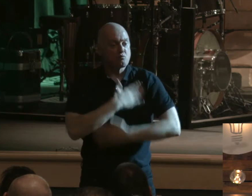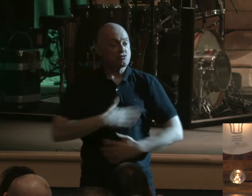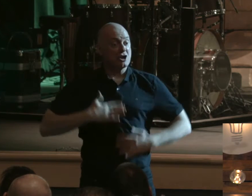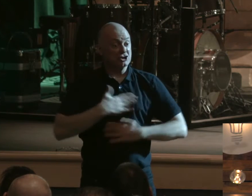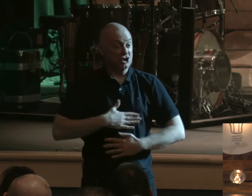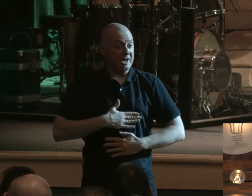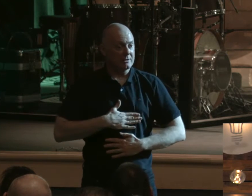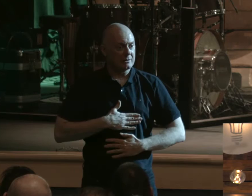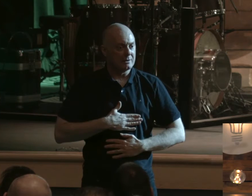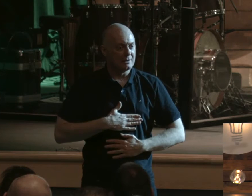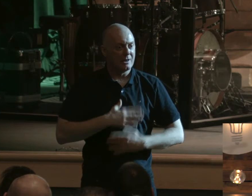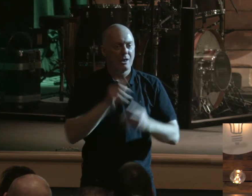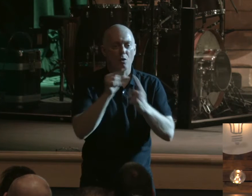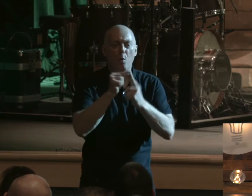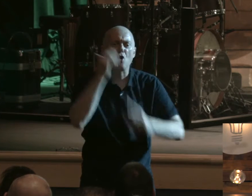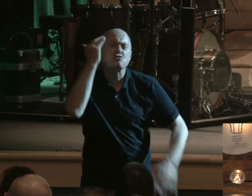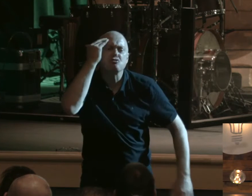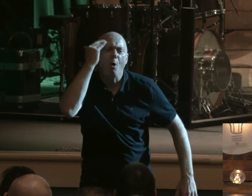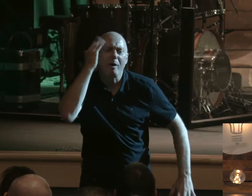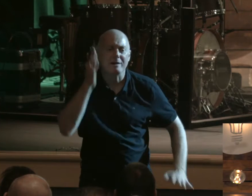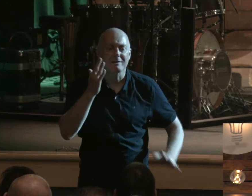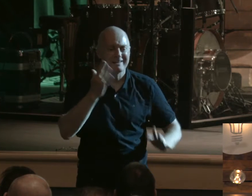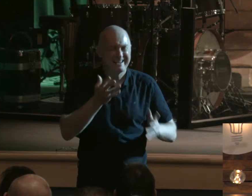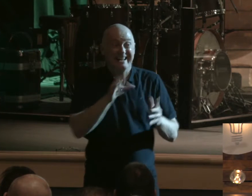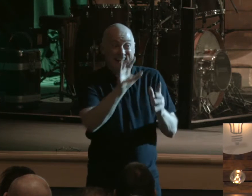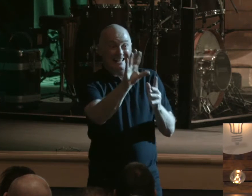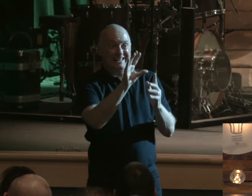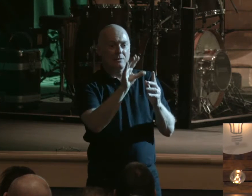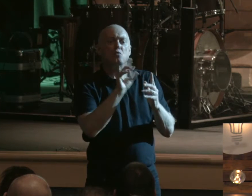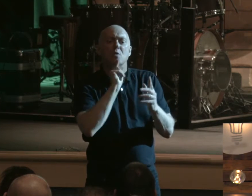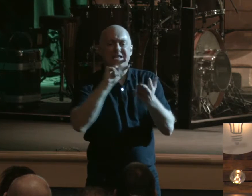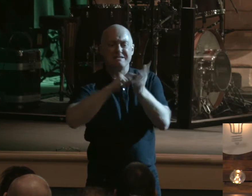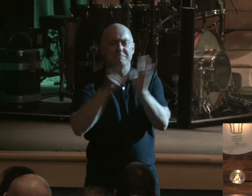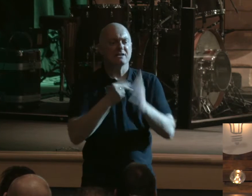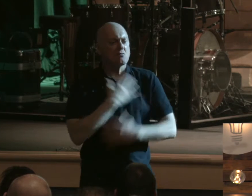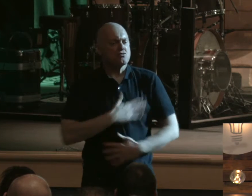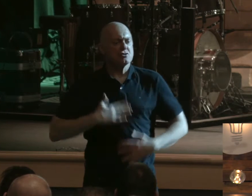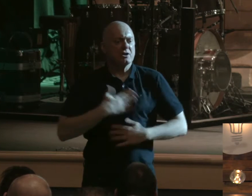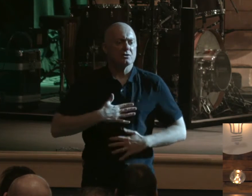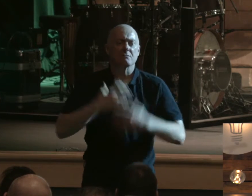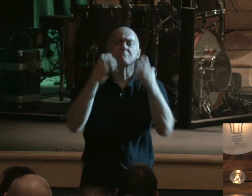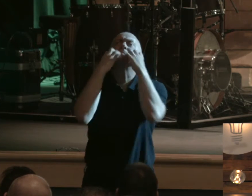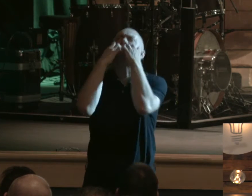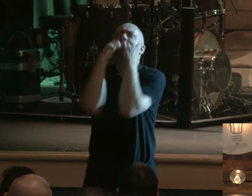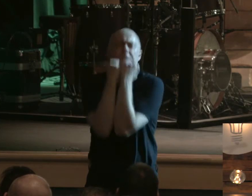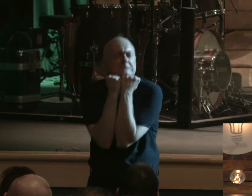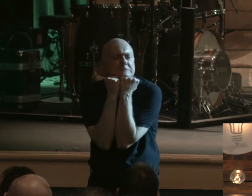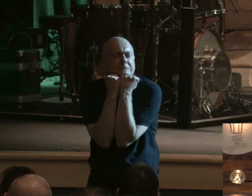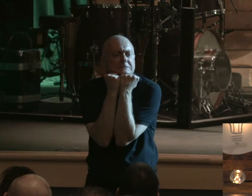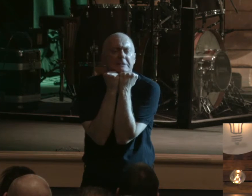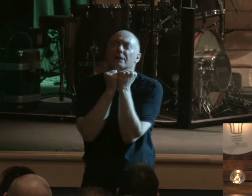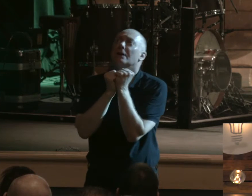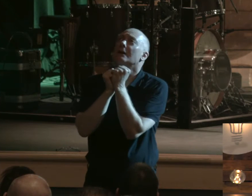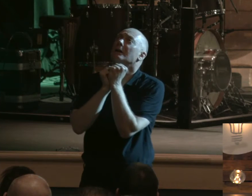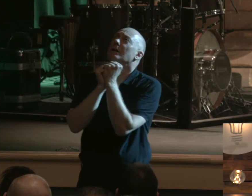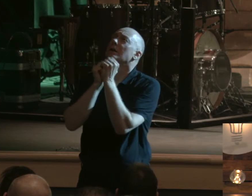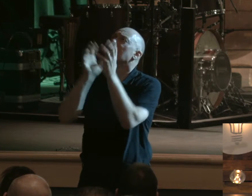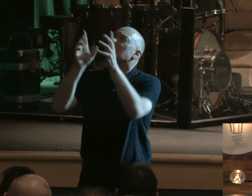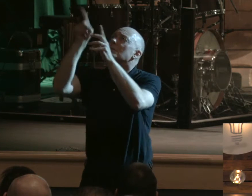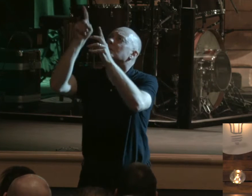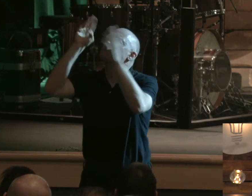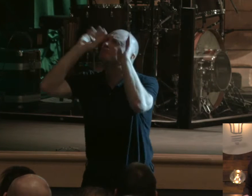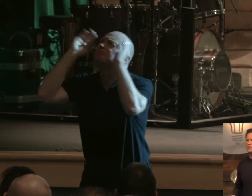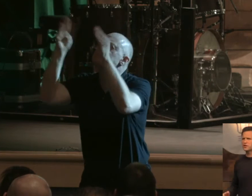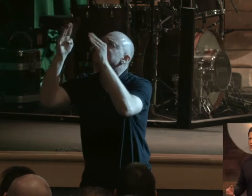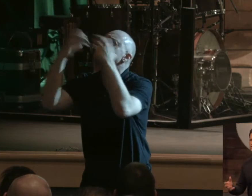appreciating. So appreciating the fear of the Lord, valuing the fear of the Lord. See